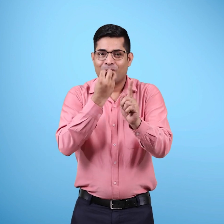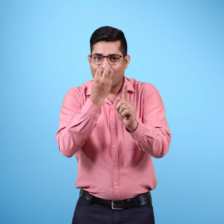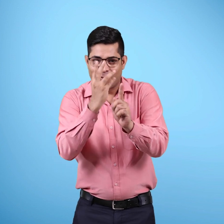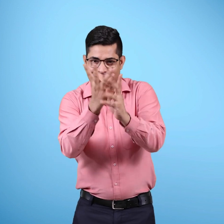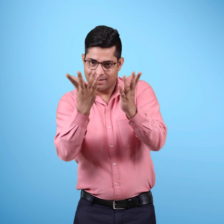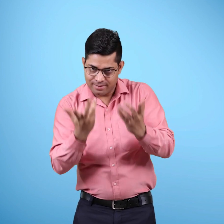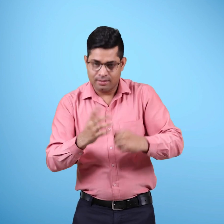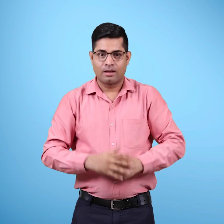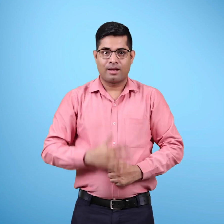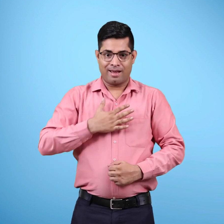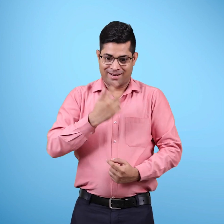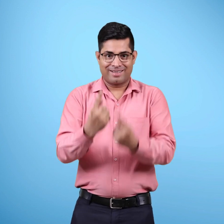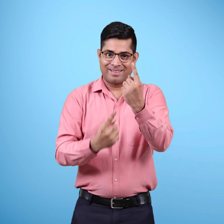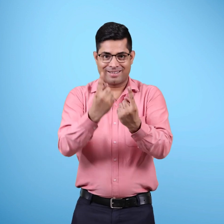Flowers and fruits.